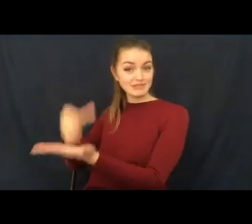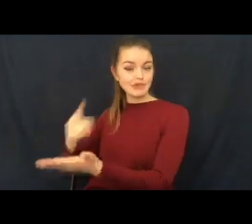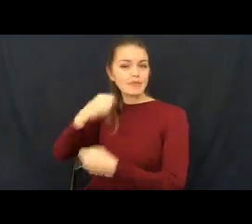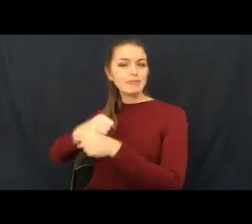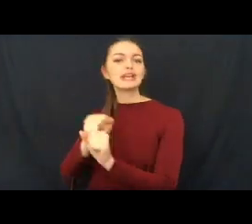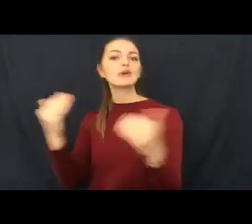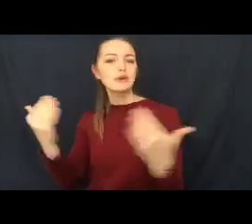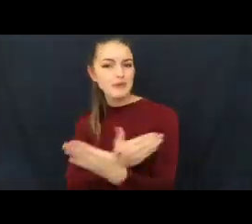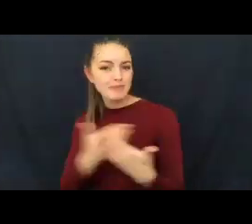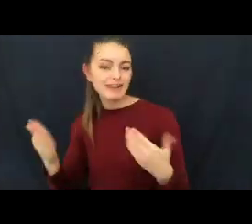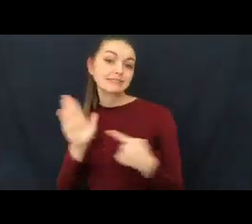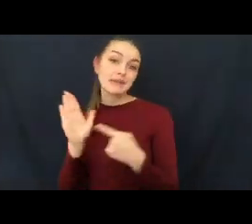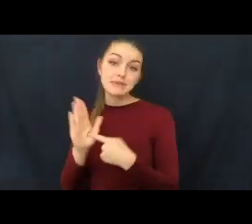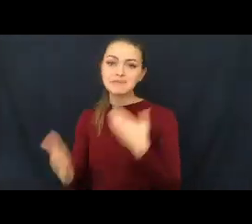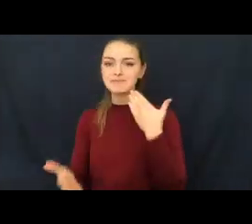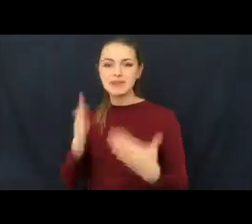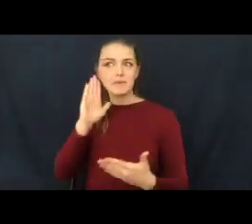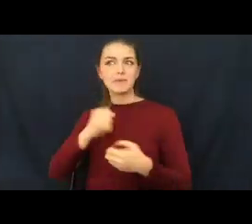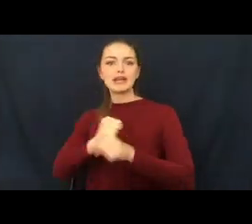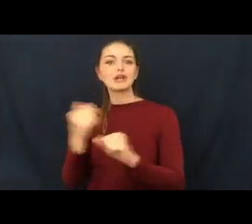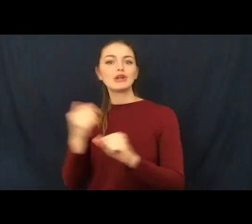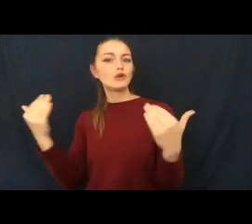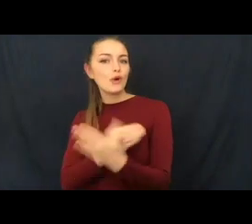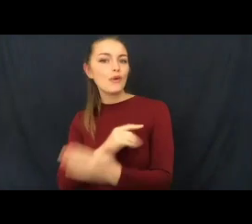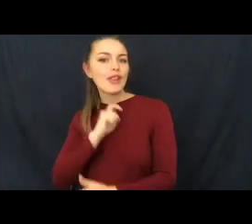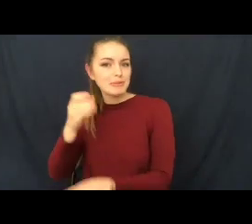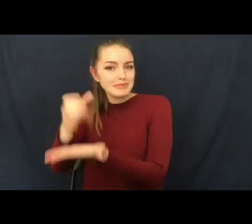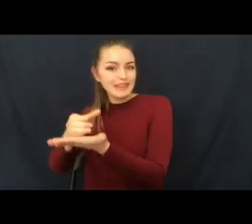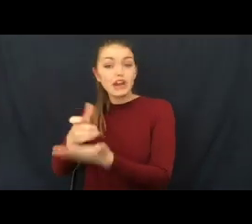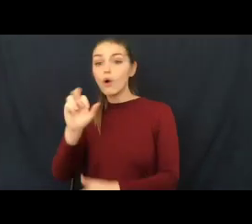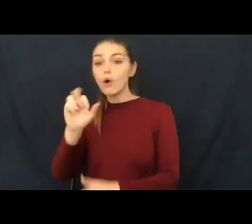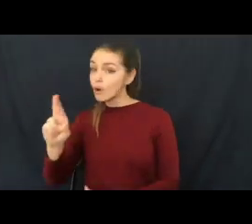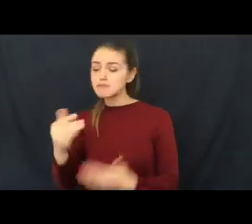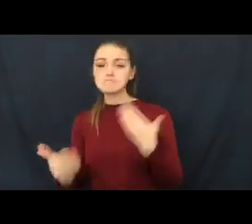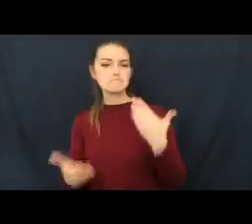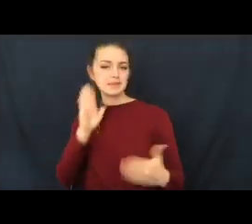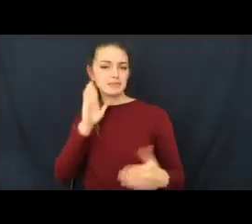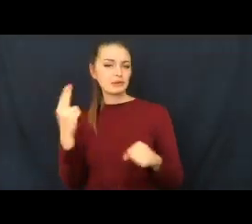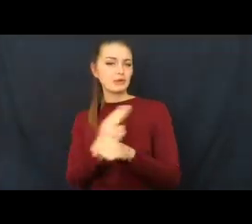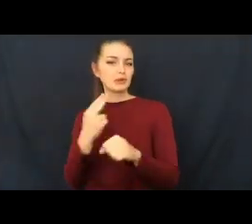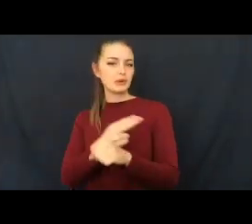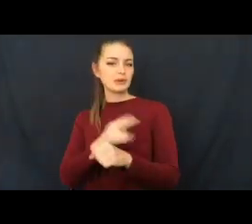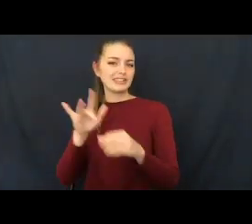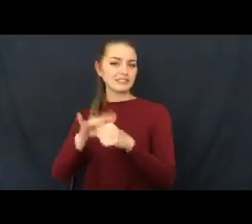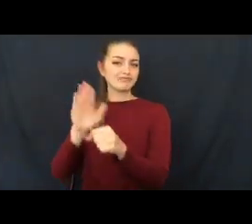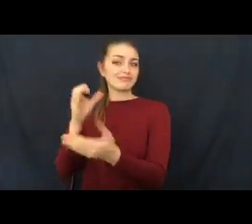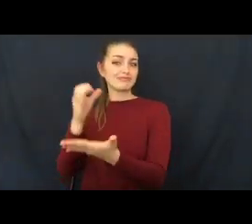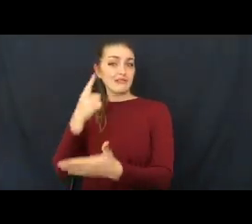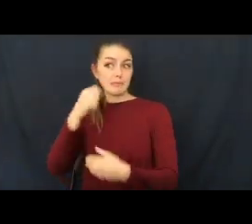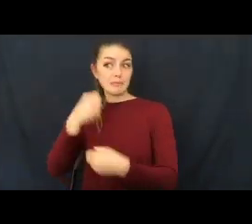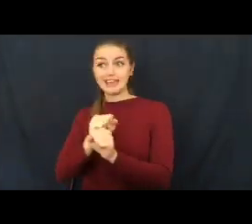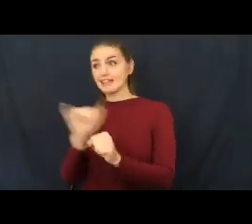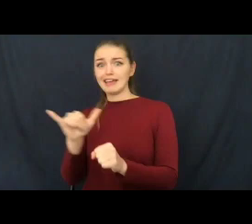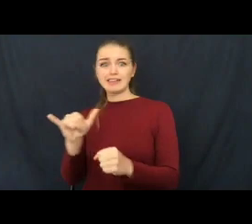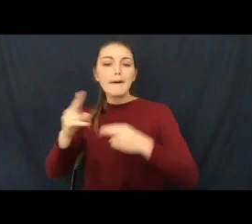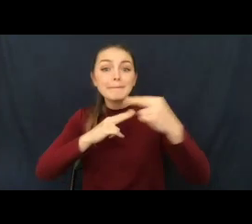Like maybe it'll be made into another aluminum can, or maybe it'll be used to make a building